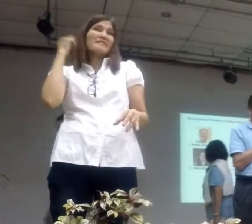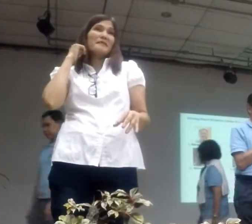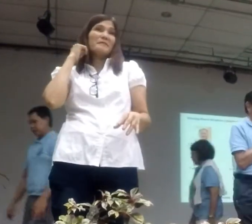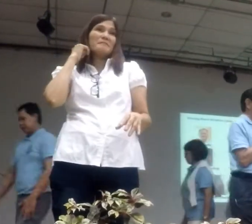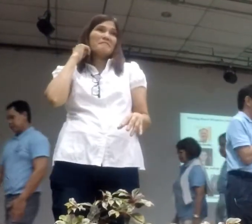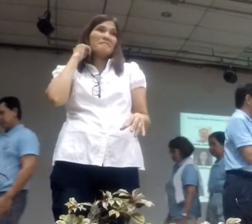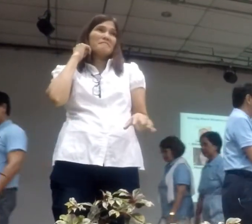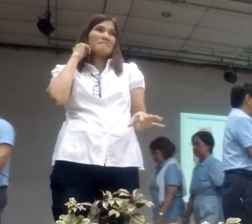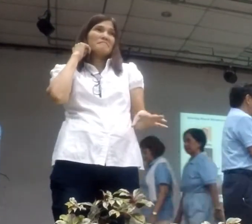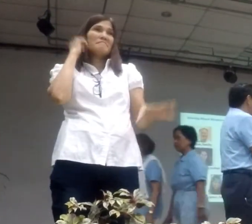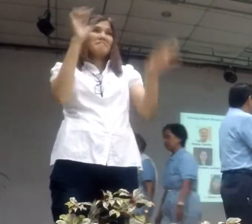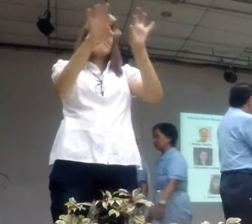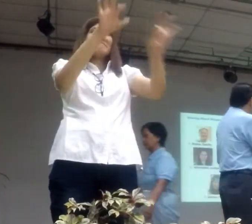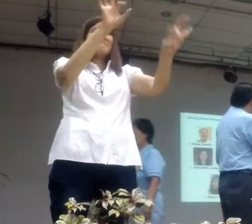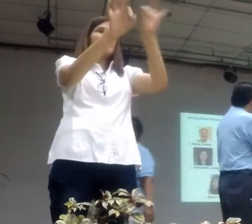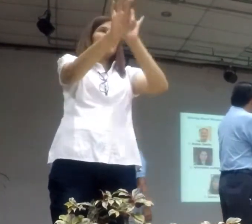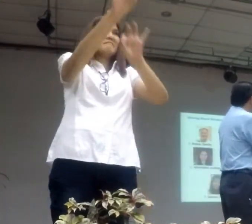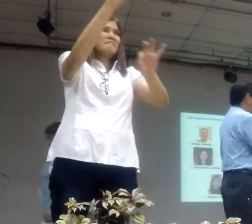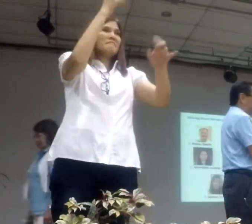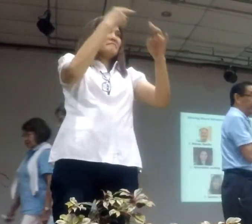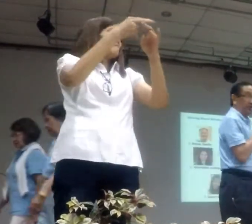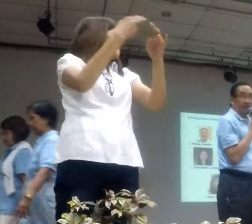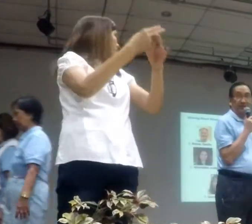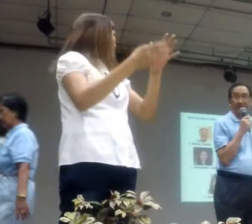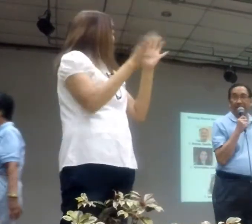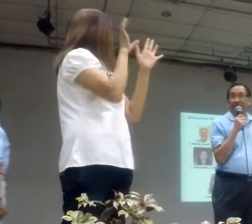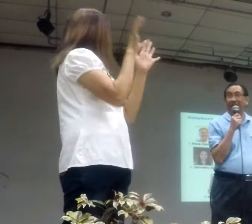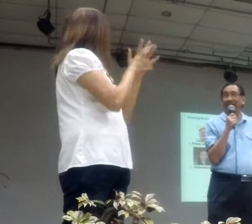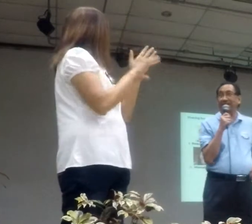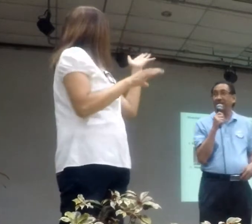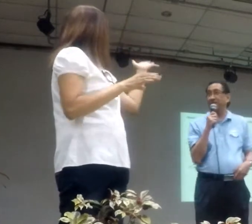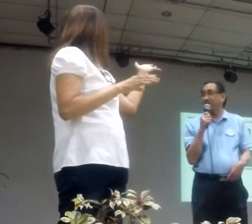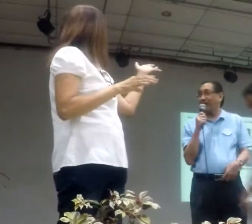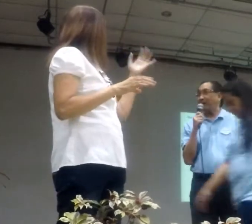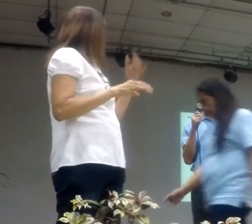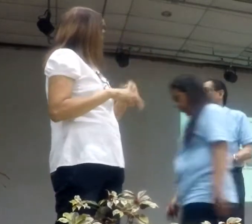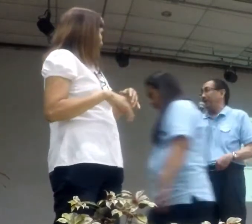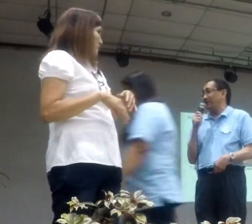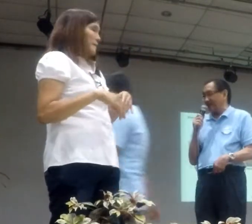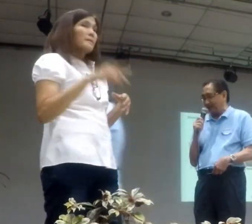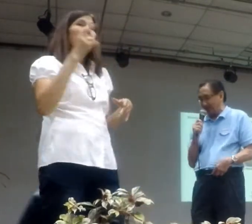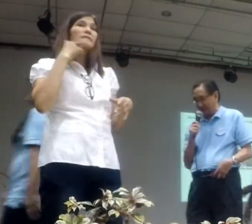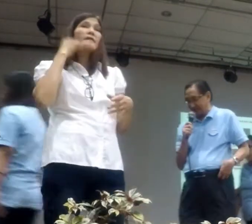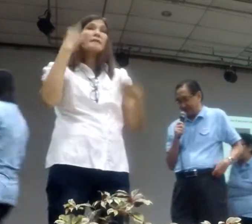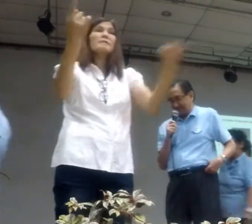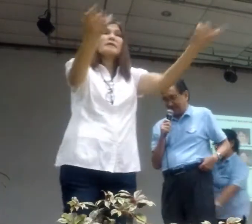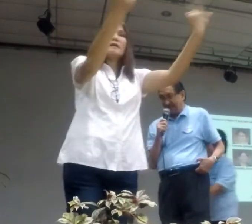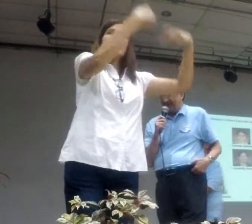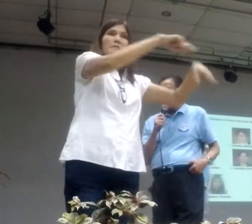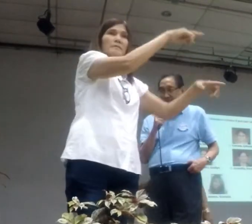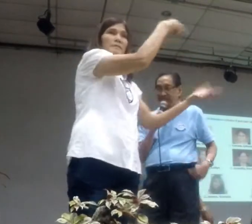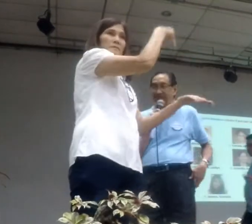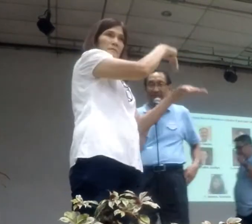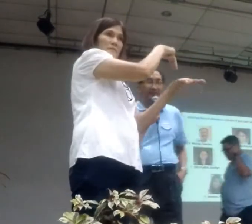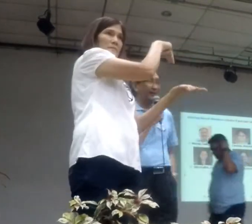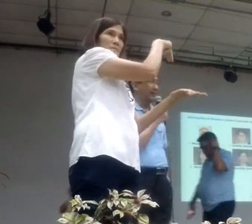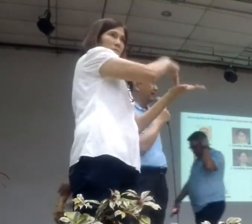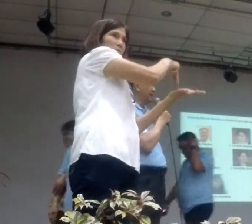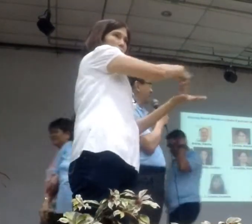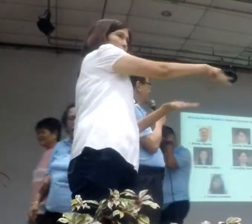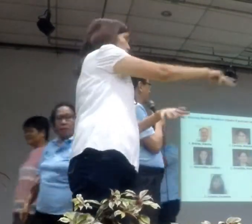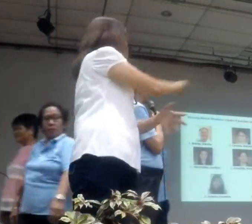candidates. So can we show the pictures of the deaf, and we'll ask them also to come up on stage.